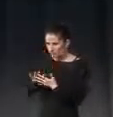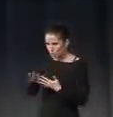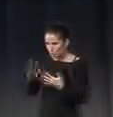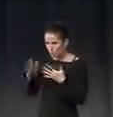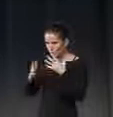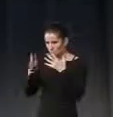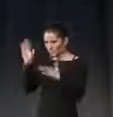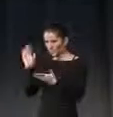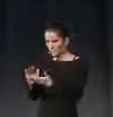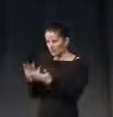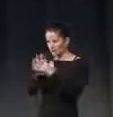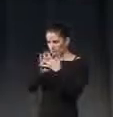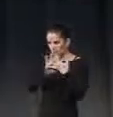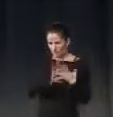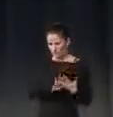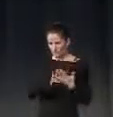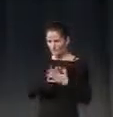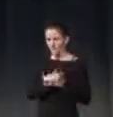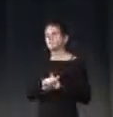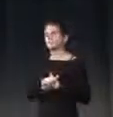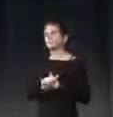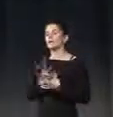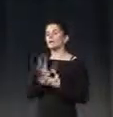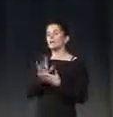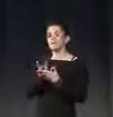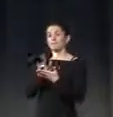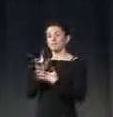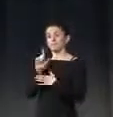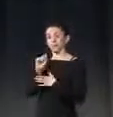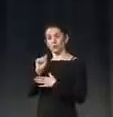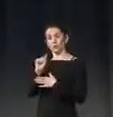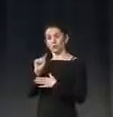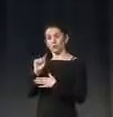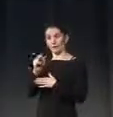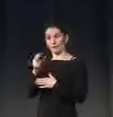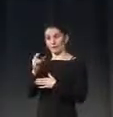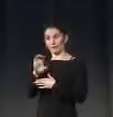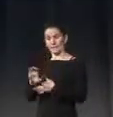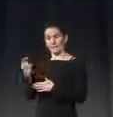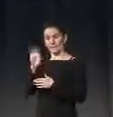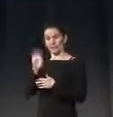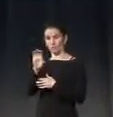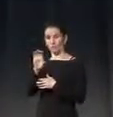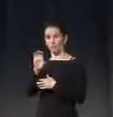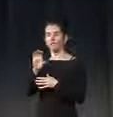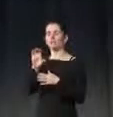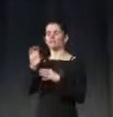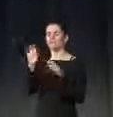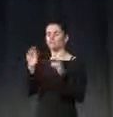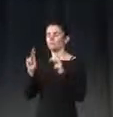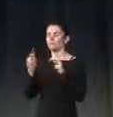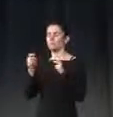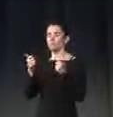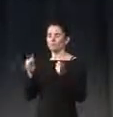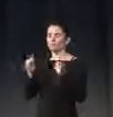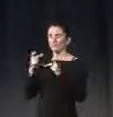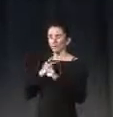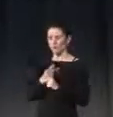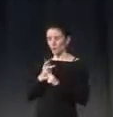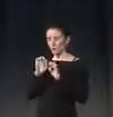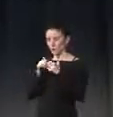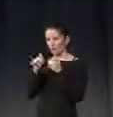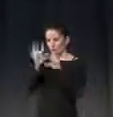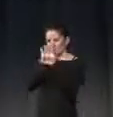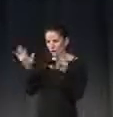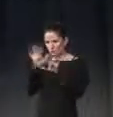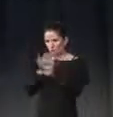20th century, the ideals for speech communication included ruggedness in the face of noise, canalization,